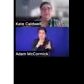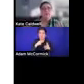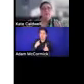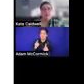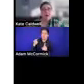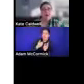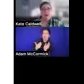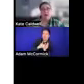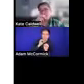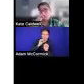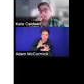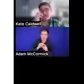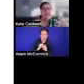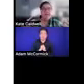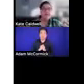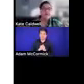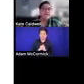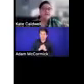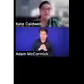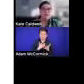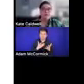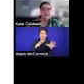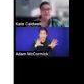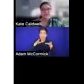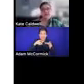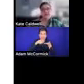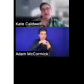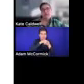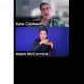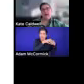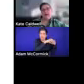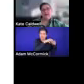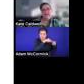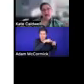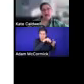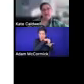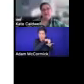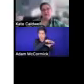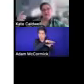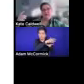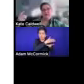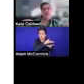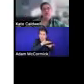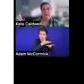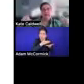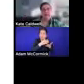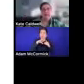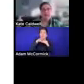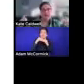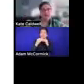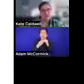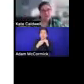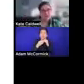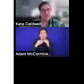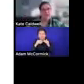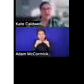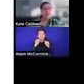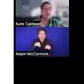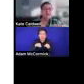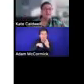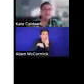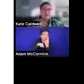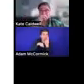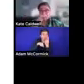very small part of what being intersectional is. Rather, it's a pattern of interlocking oppressions,